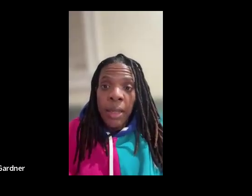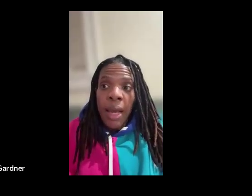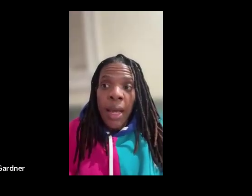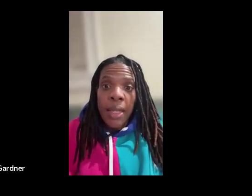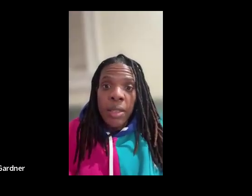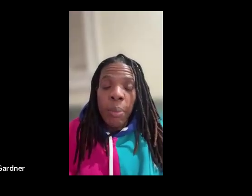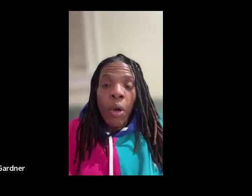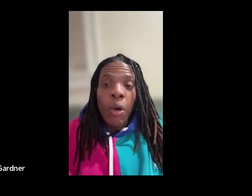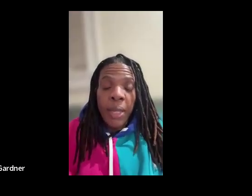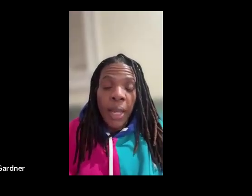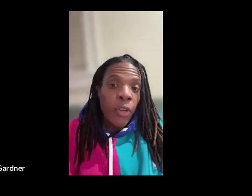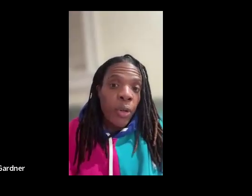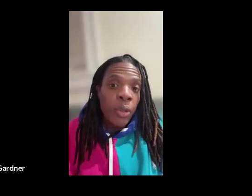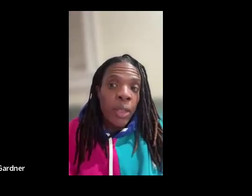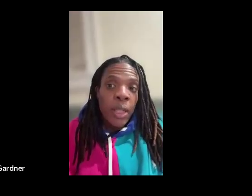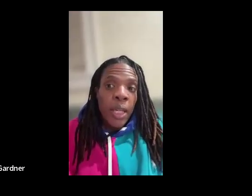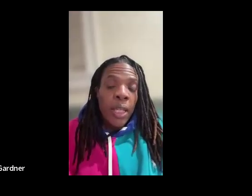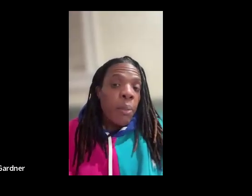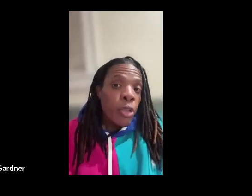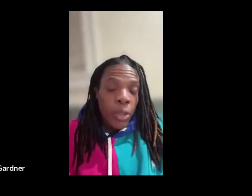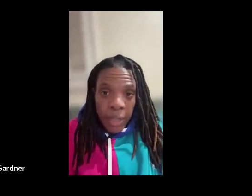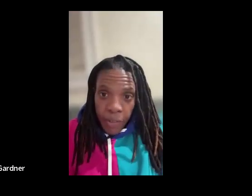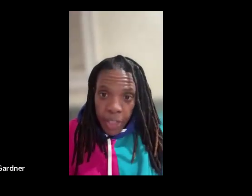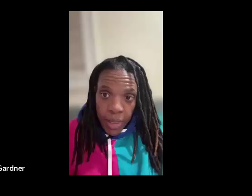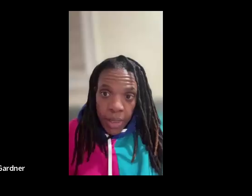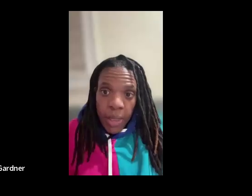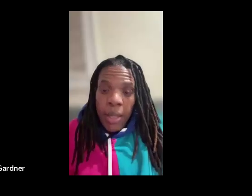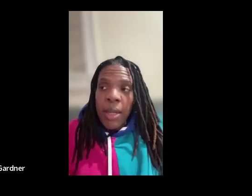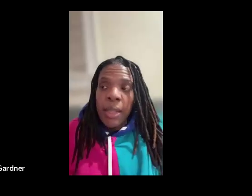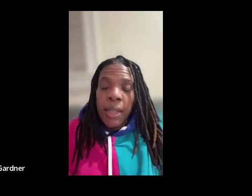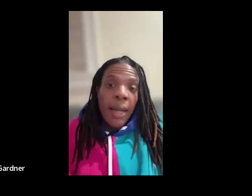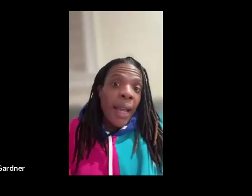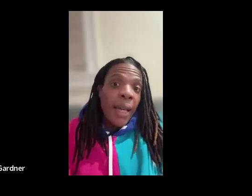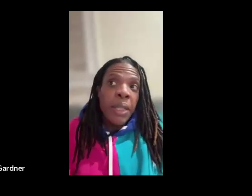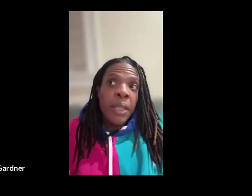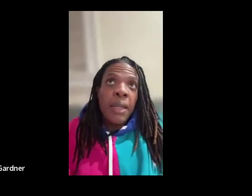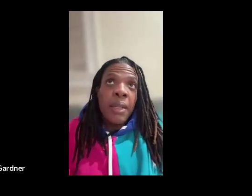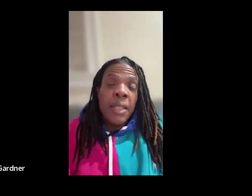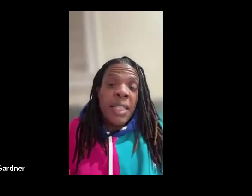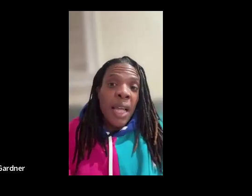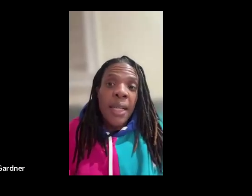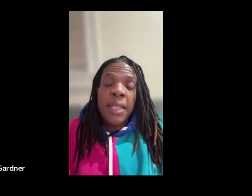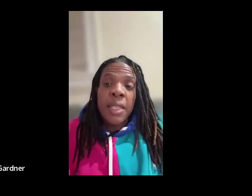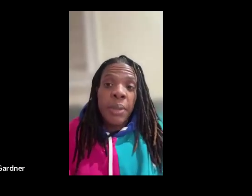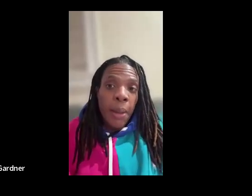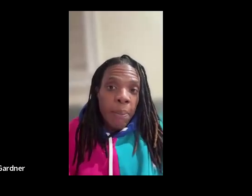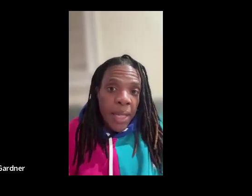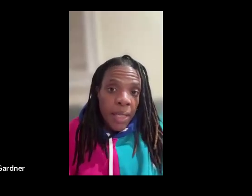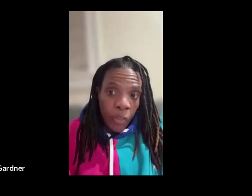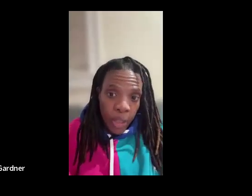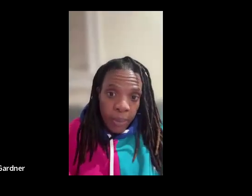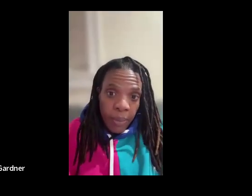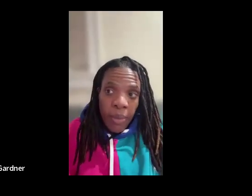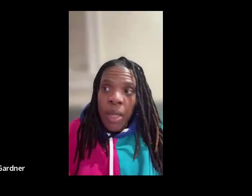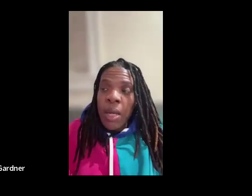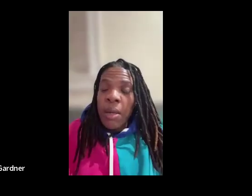son has behavioral and emotional deficits. Lee Academy, the size has been